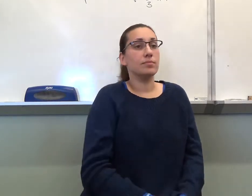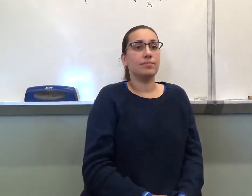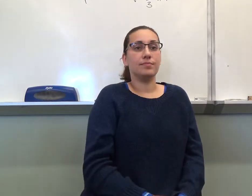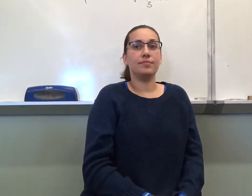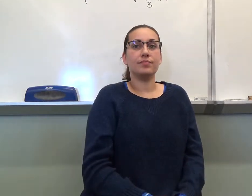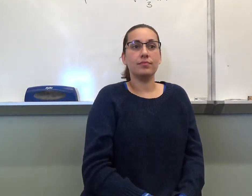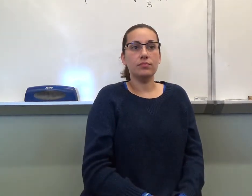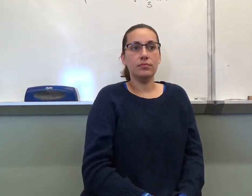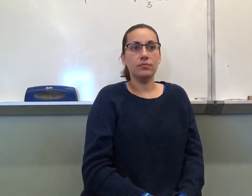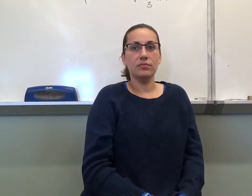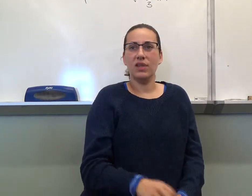But no one ever uses that.